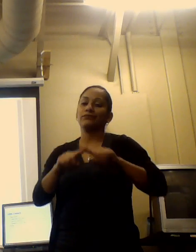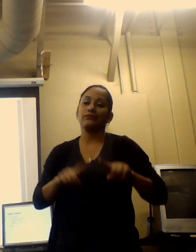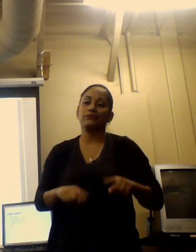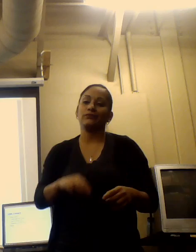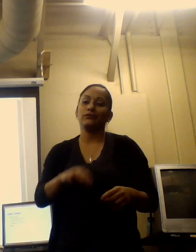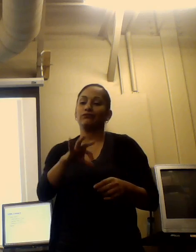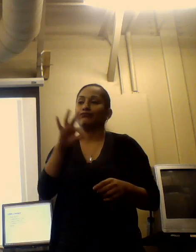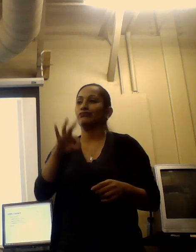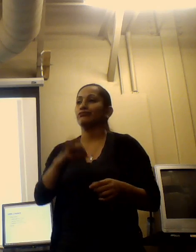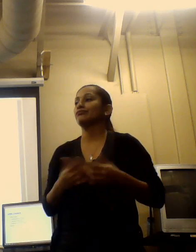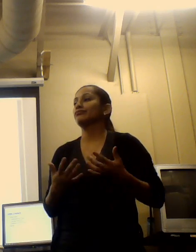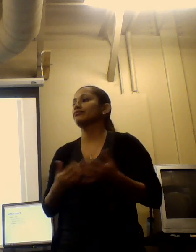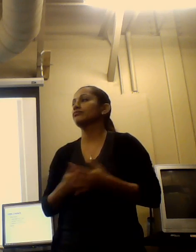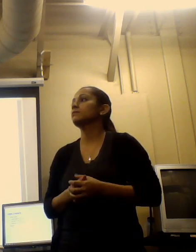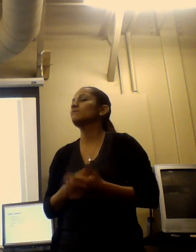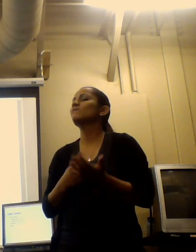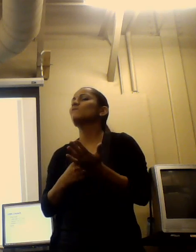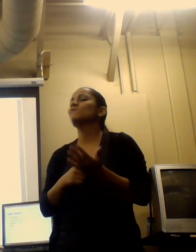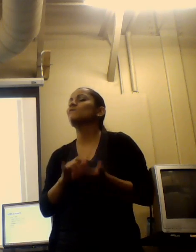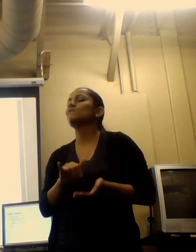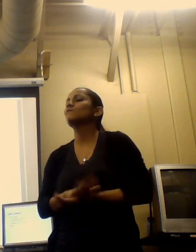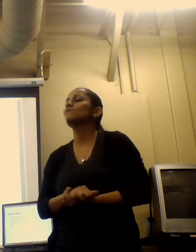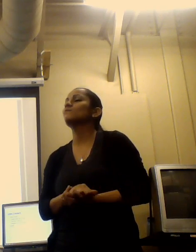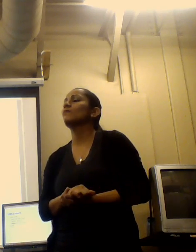about that. A wide angle,